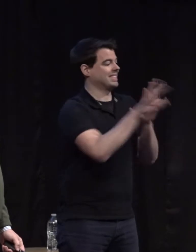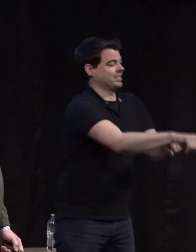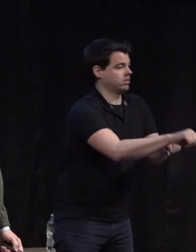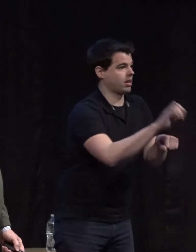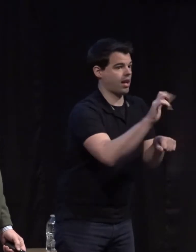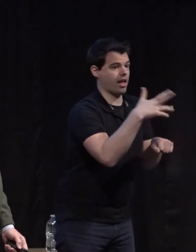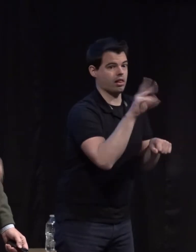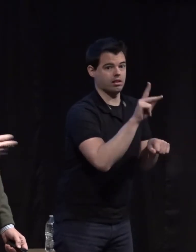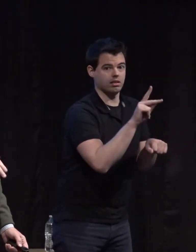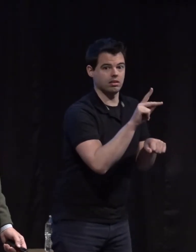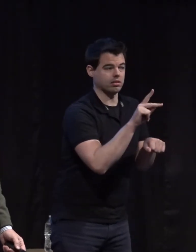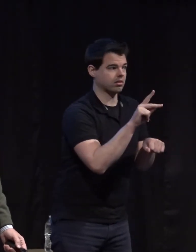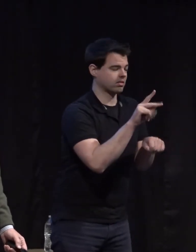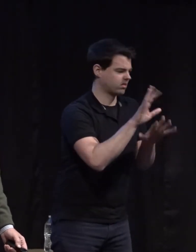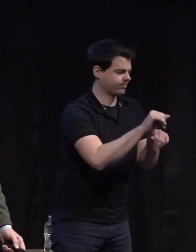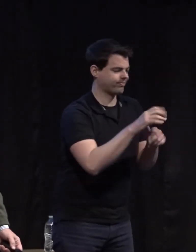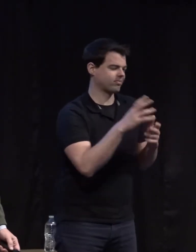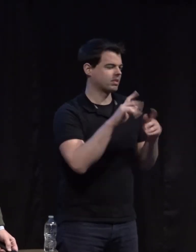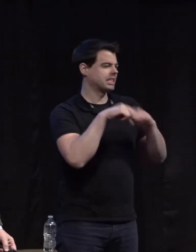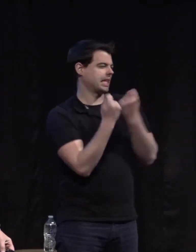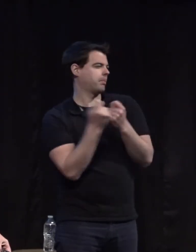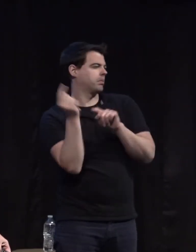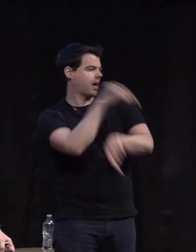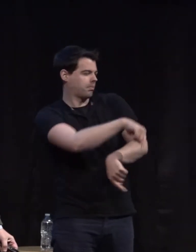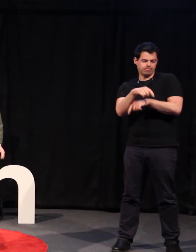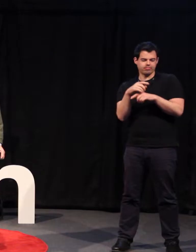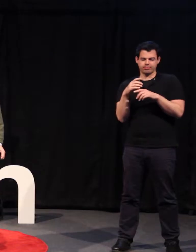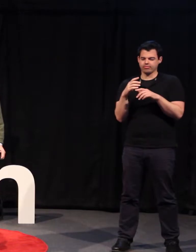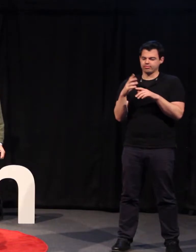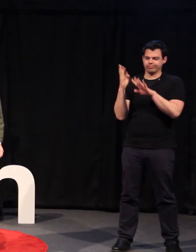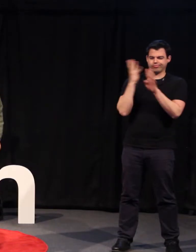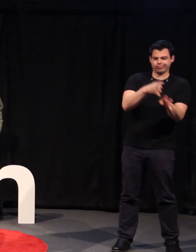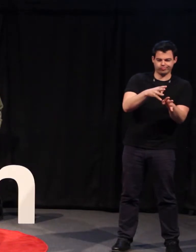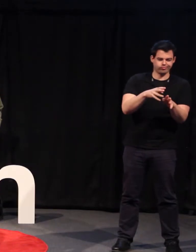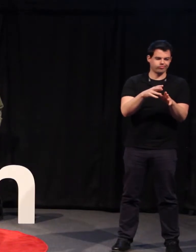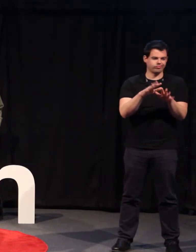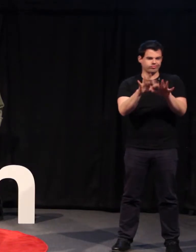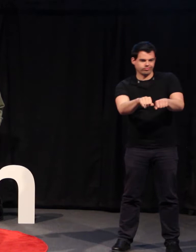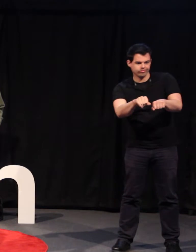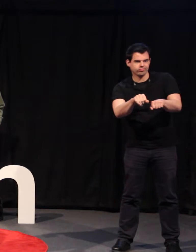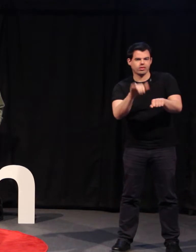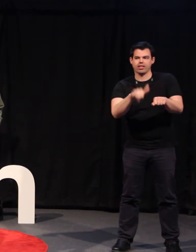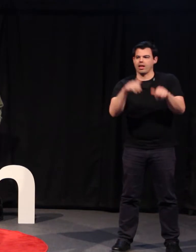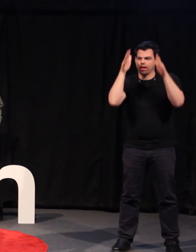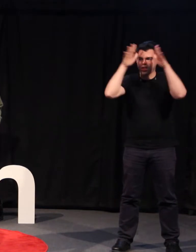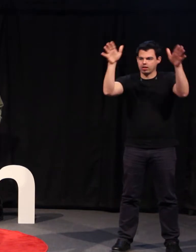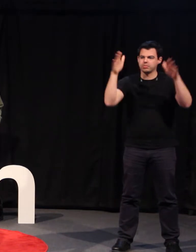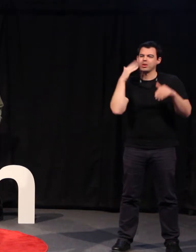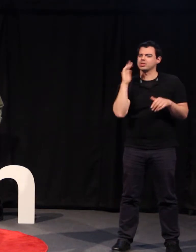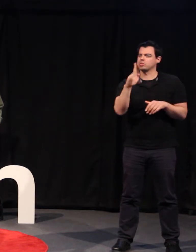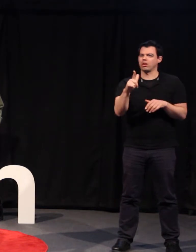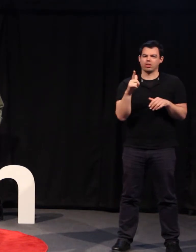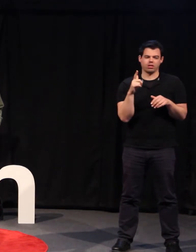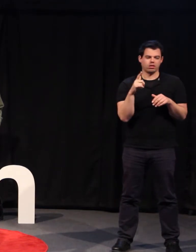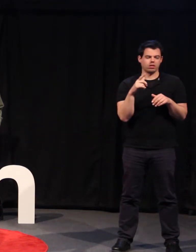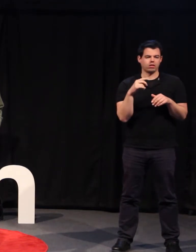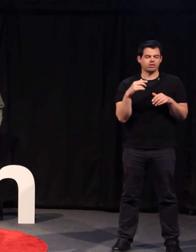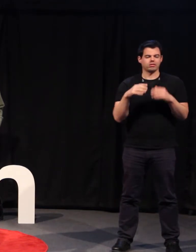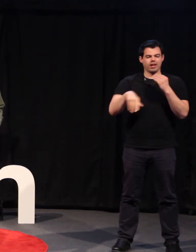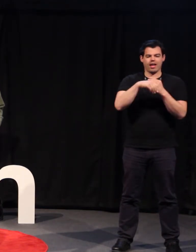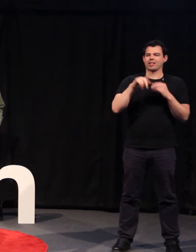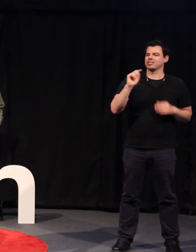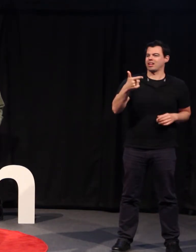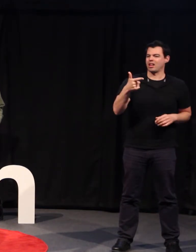teammates. And they do this whole rigmarole to tag, put a radio tracking collar.